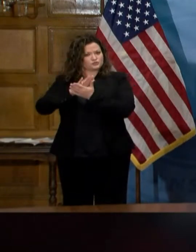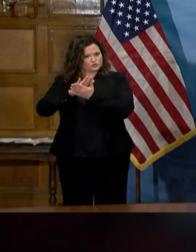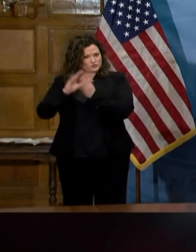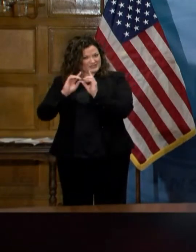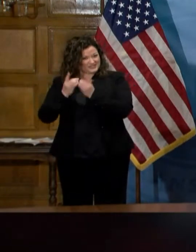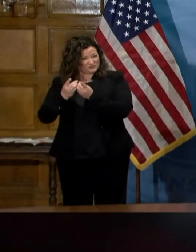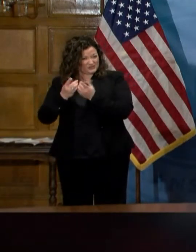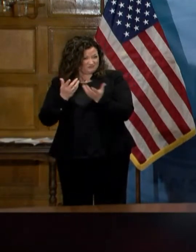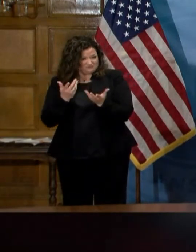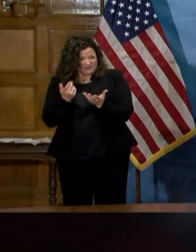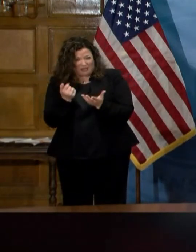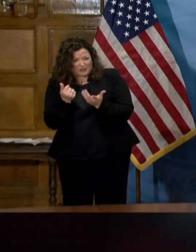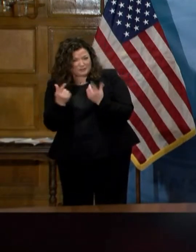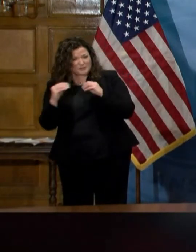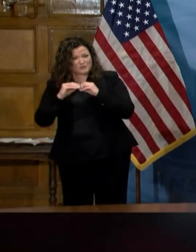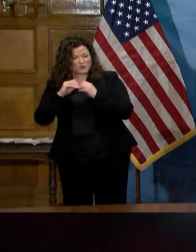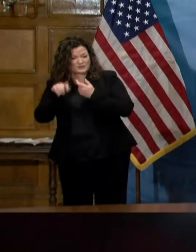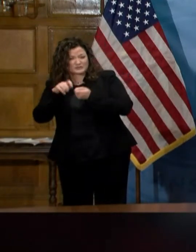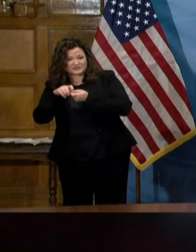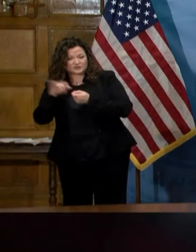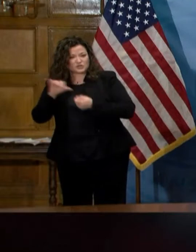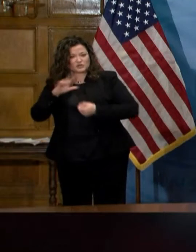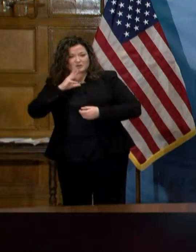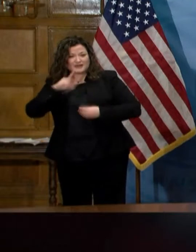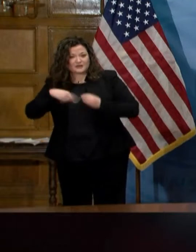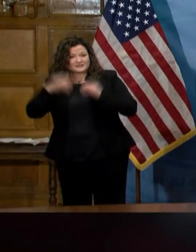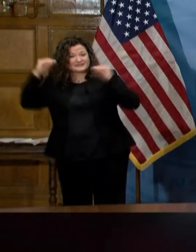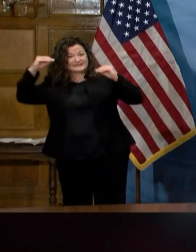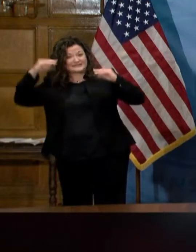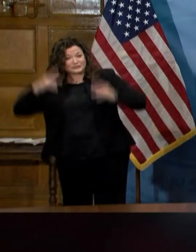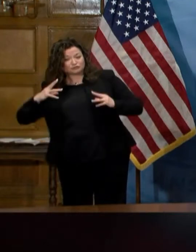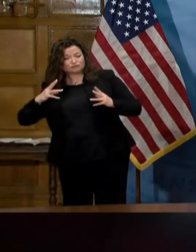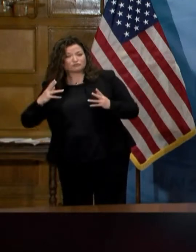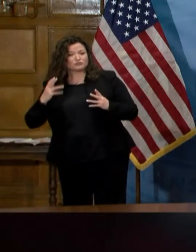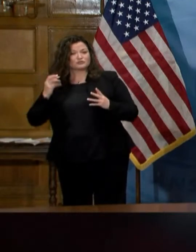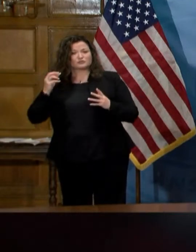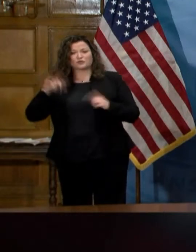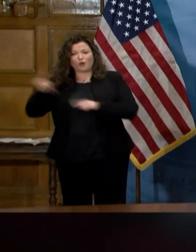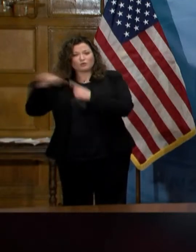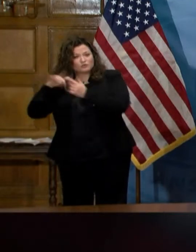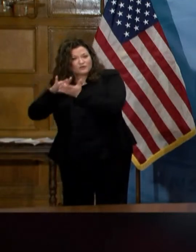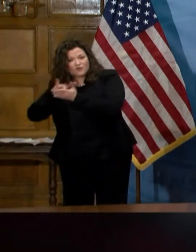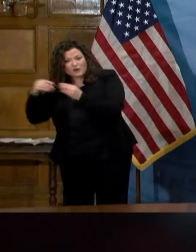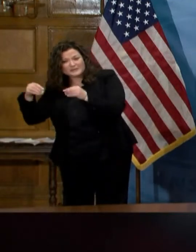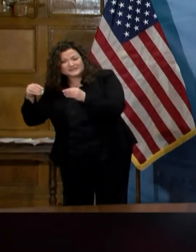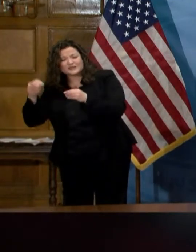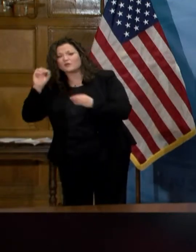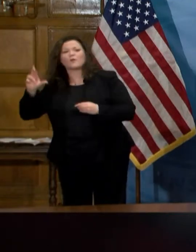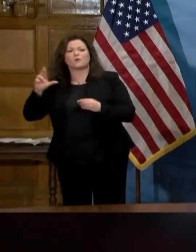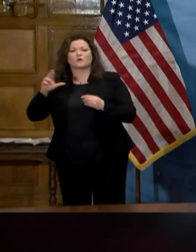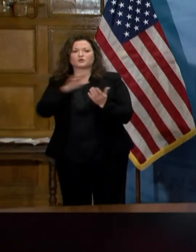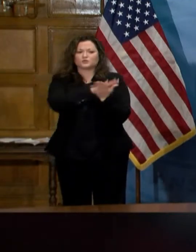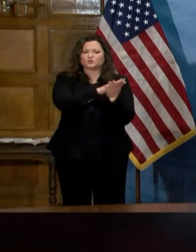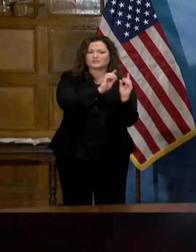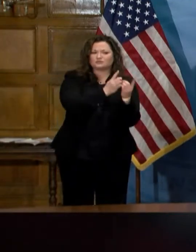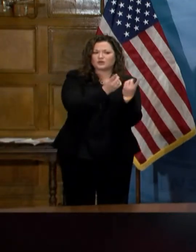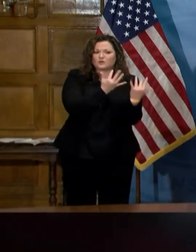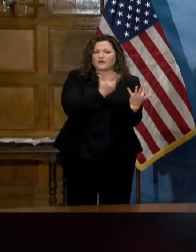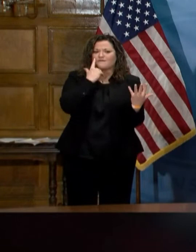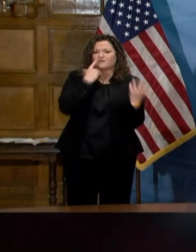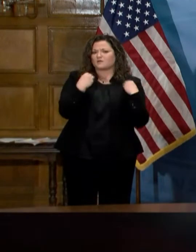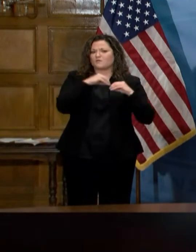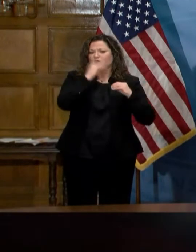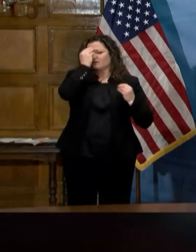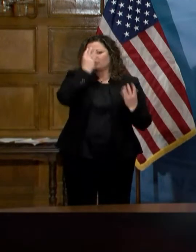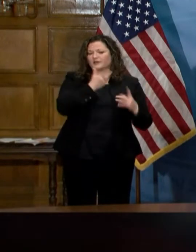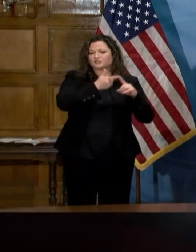more specificity. What are we advising, like teachers with these school districts? Should they contact their pharmacies, or should the school districts wait for a little more information